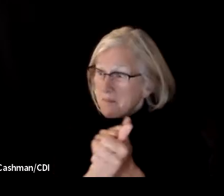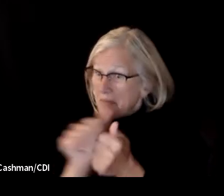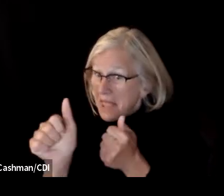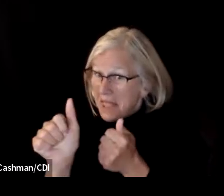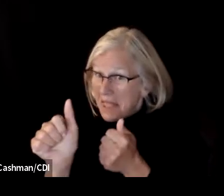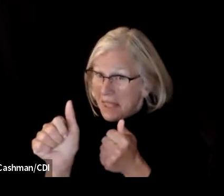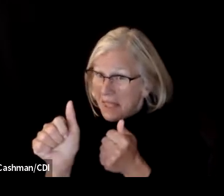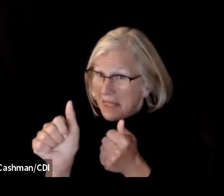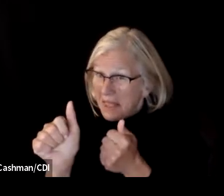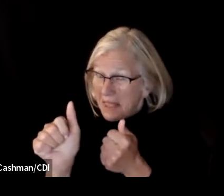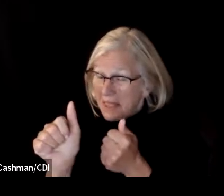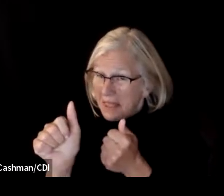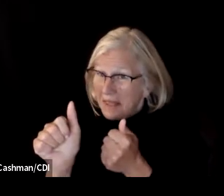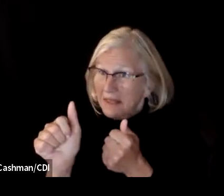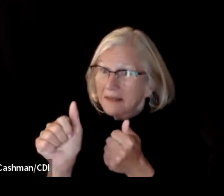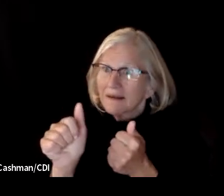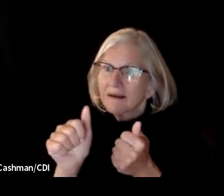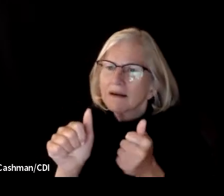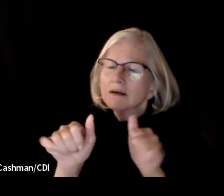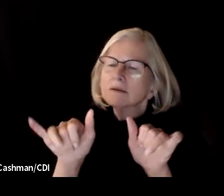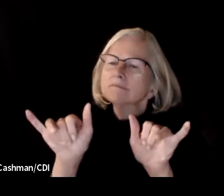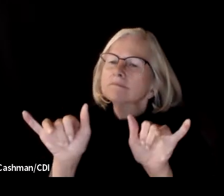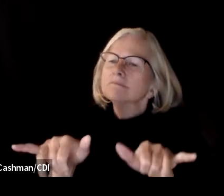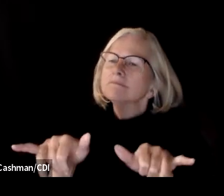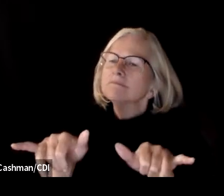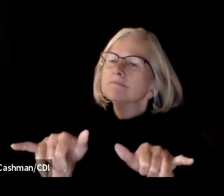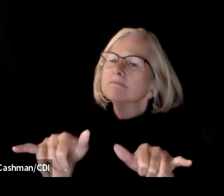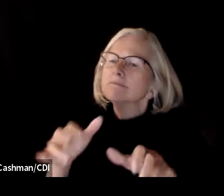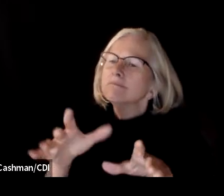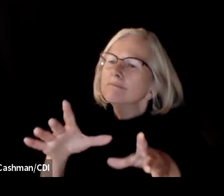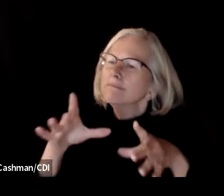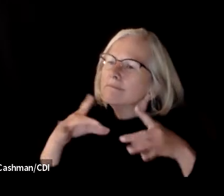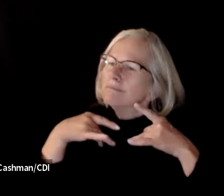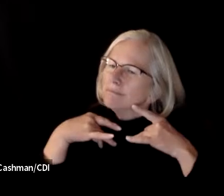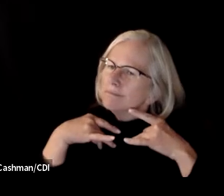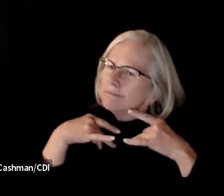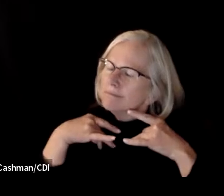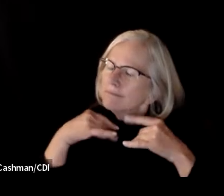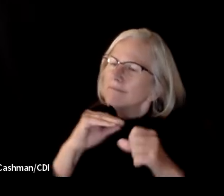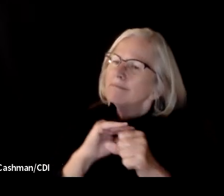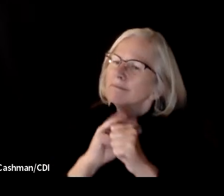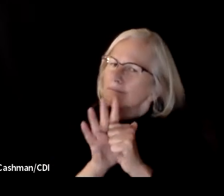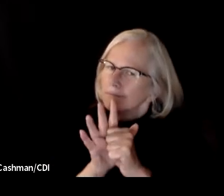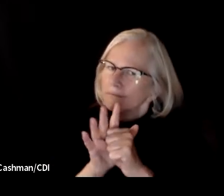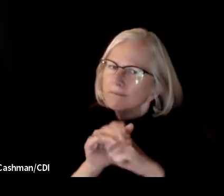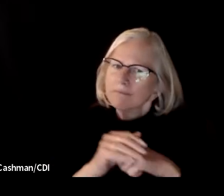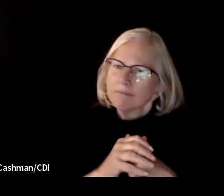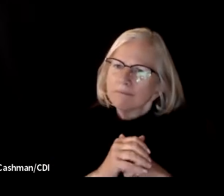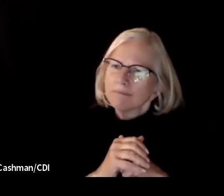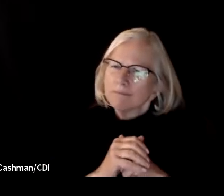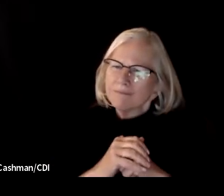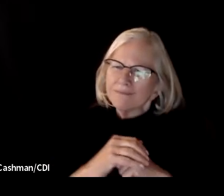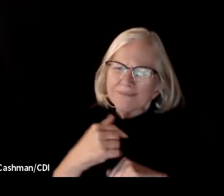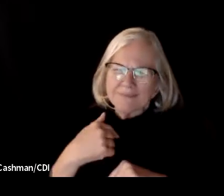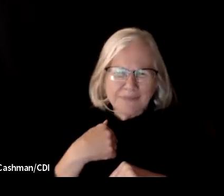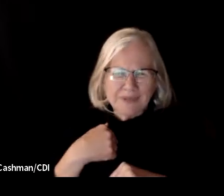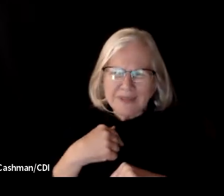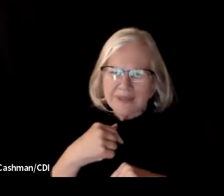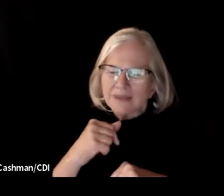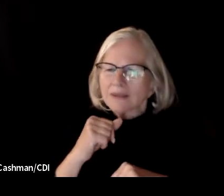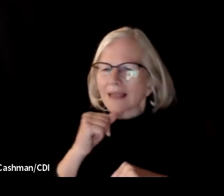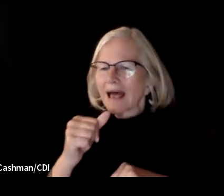then develops a case of COVID. And we're not using it based on what we're hearing